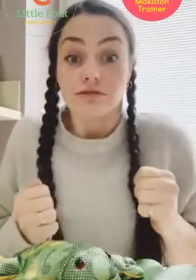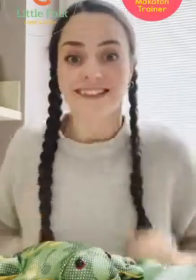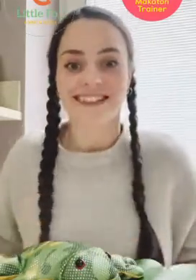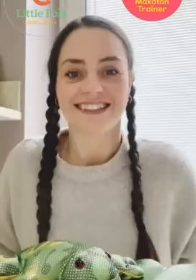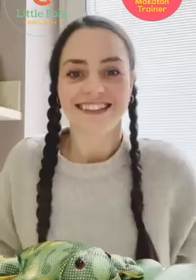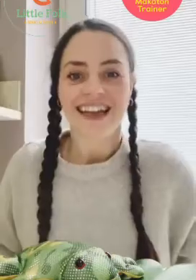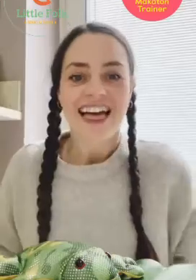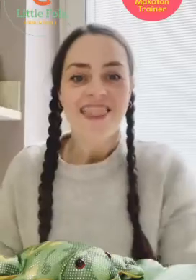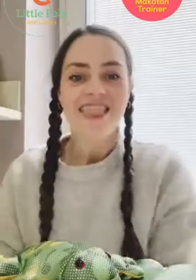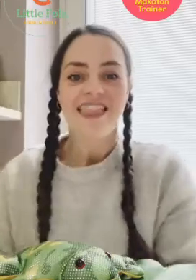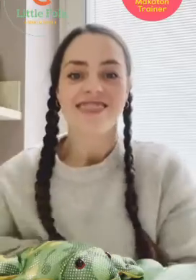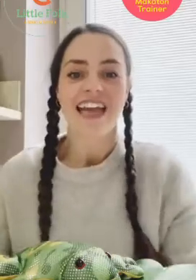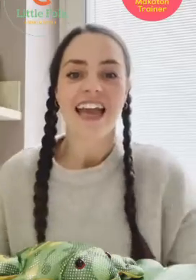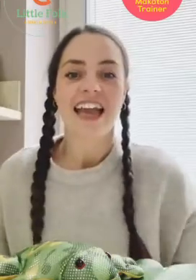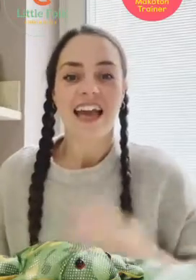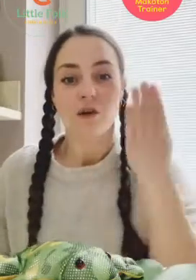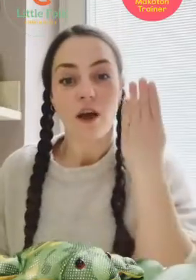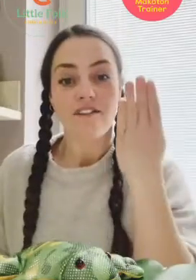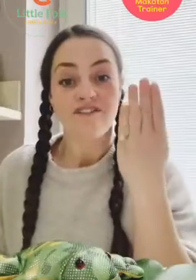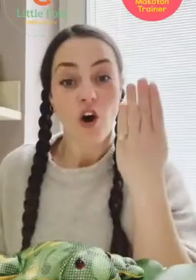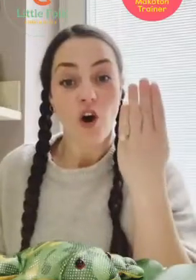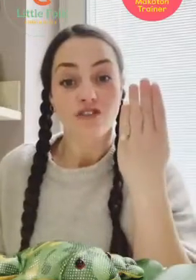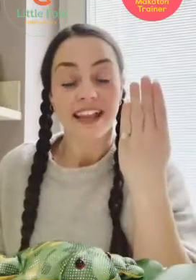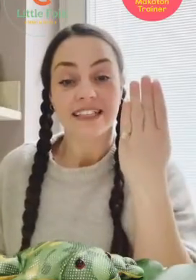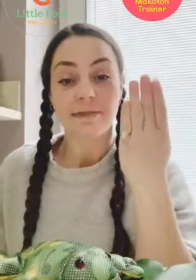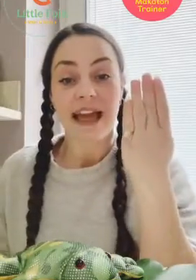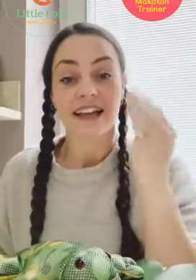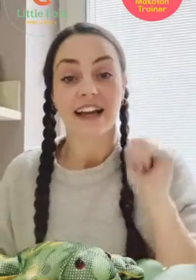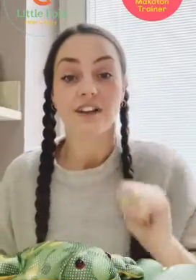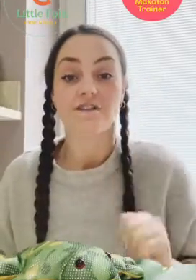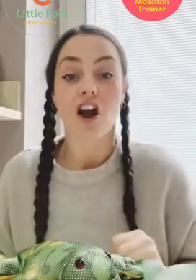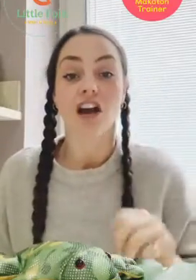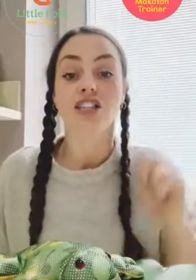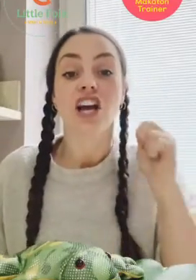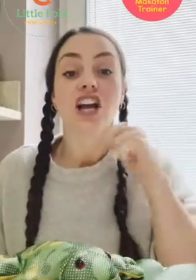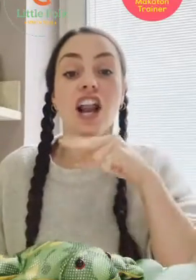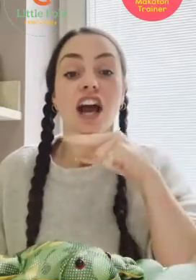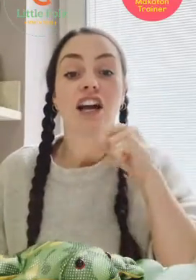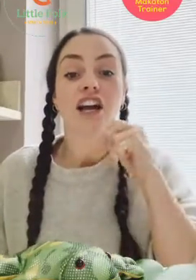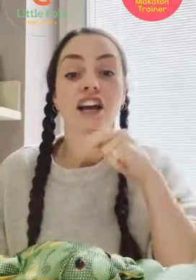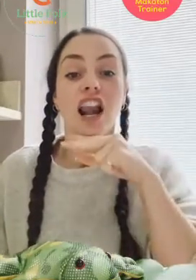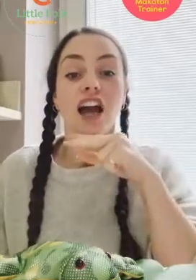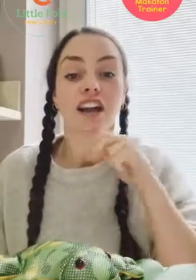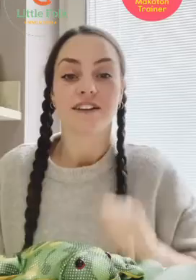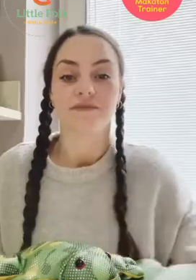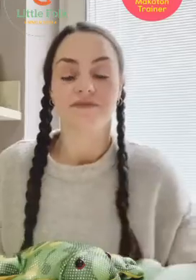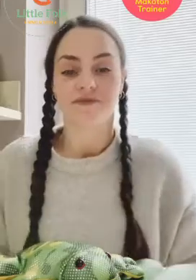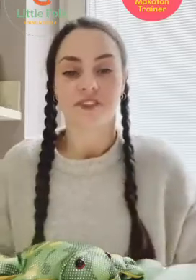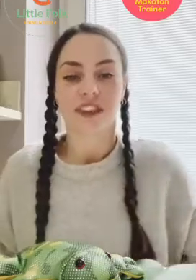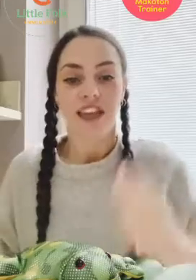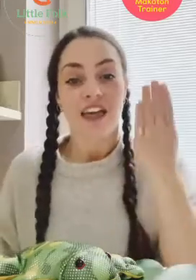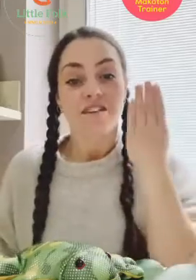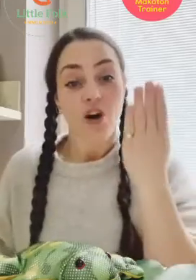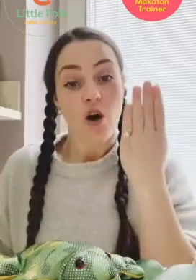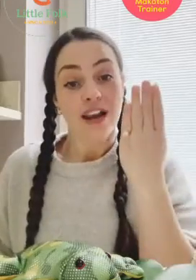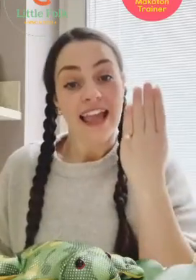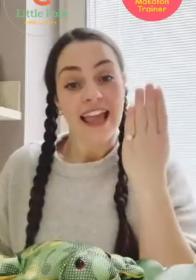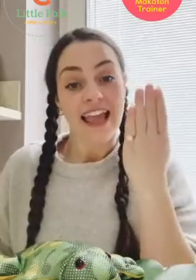and cool. Then there were four green speckled frogs, glug, glug. Four